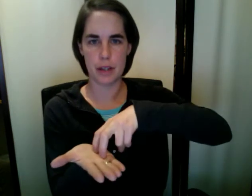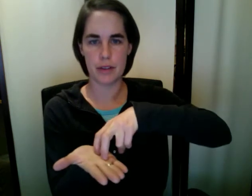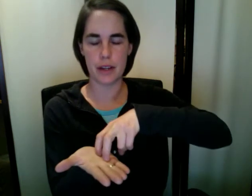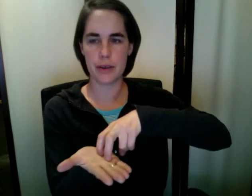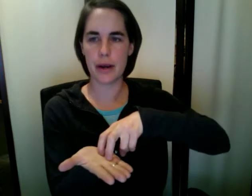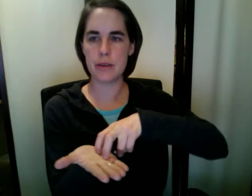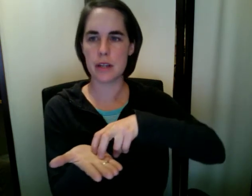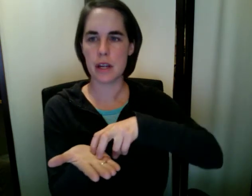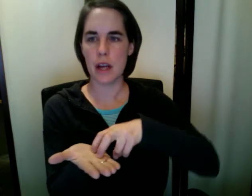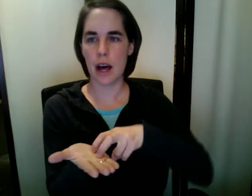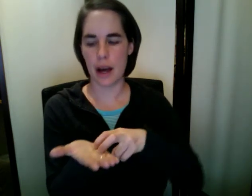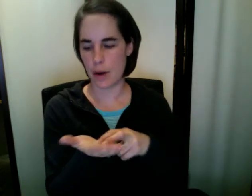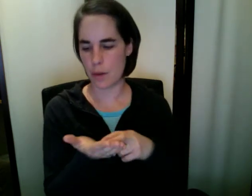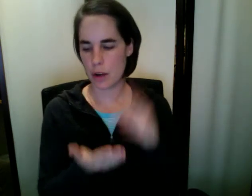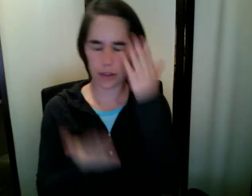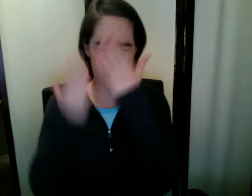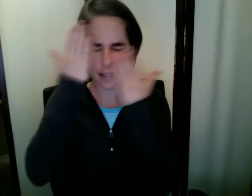your feet on the ground. Wash face.